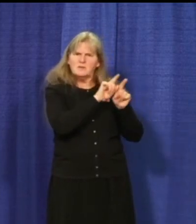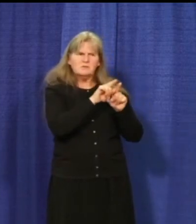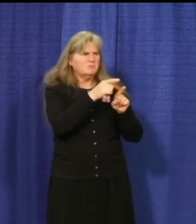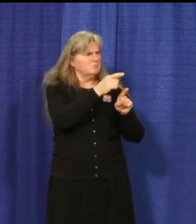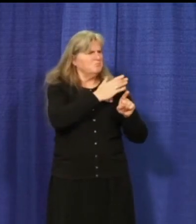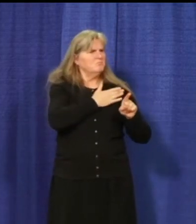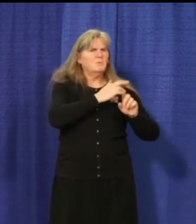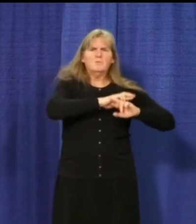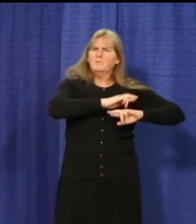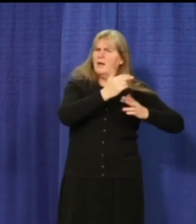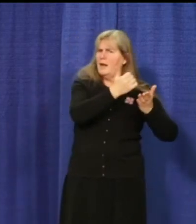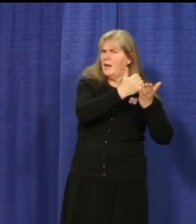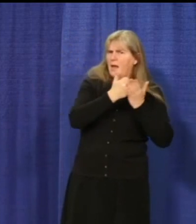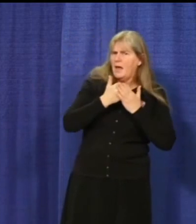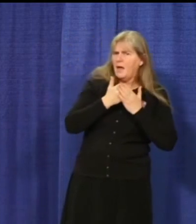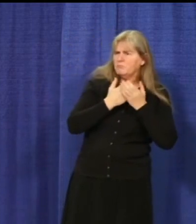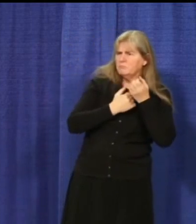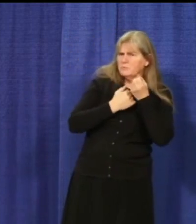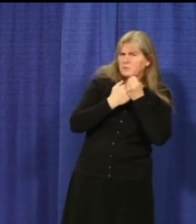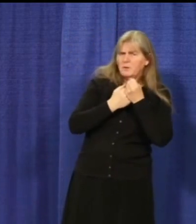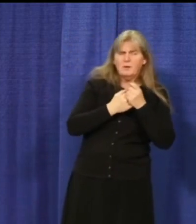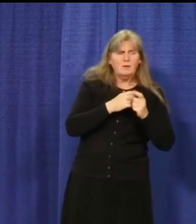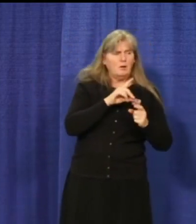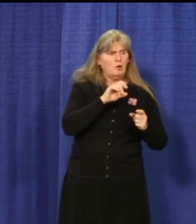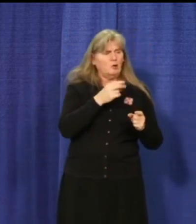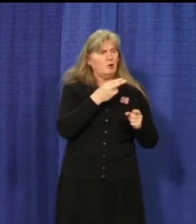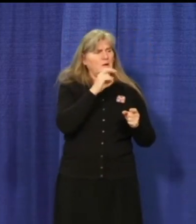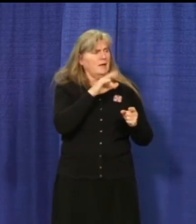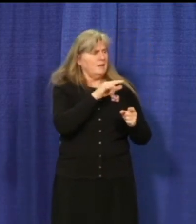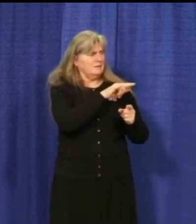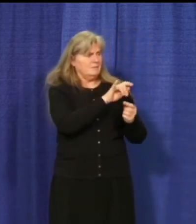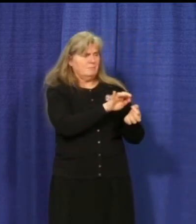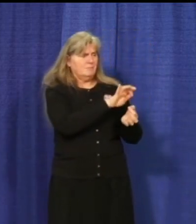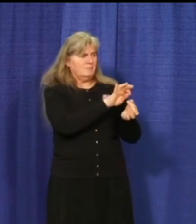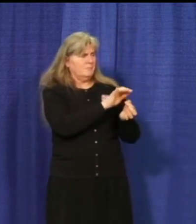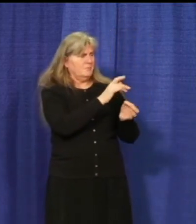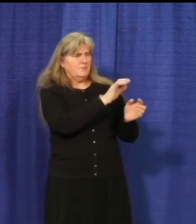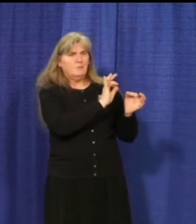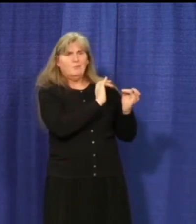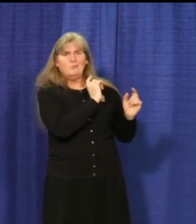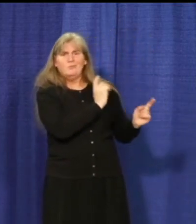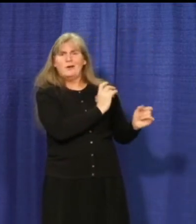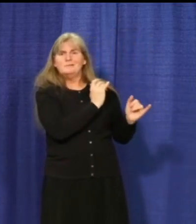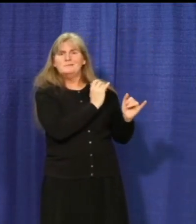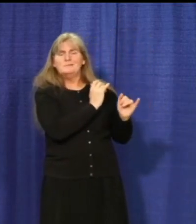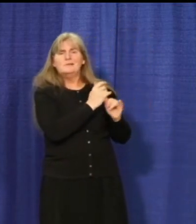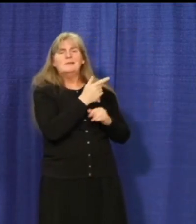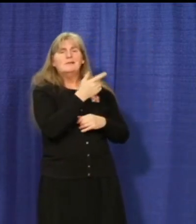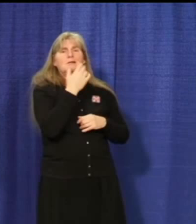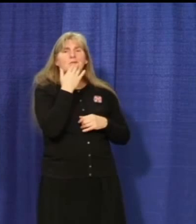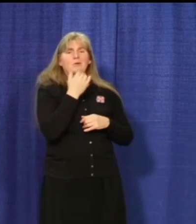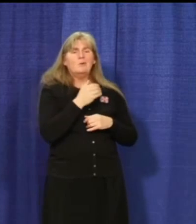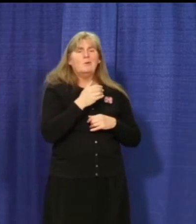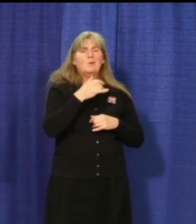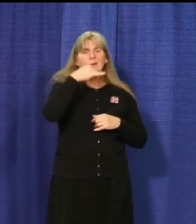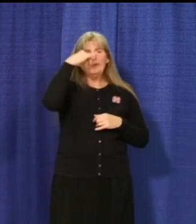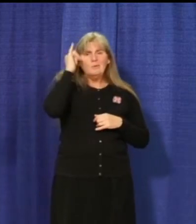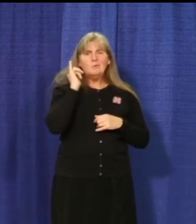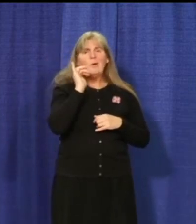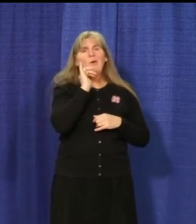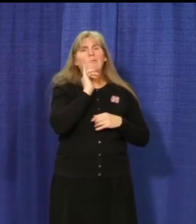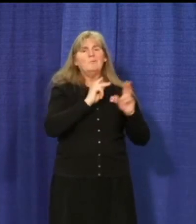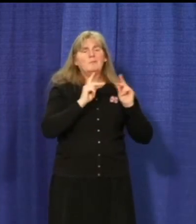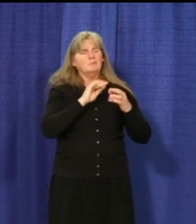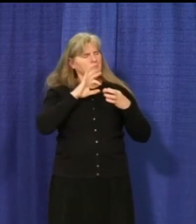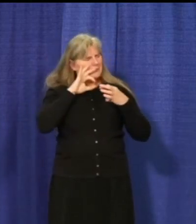And Dr. Hanley said it perfectly. We're all Watson Lake right now. We're all a community